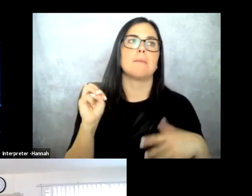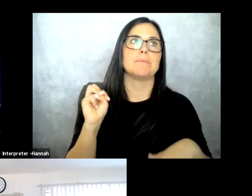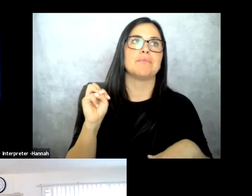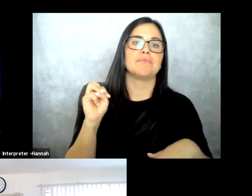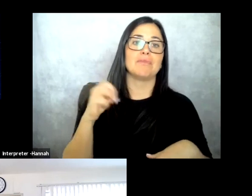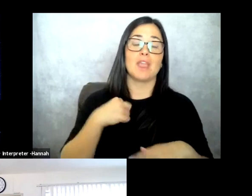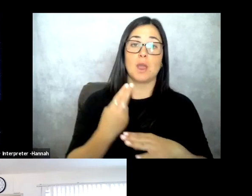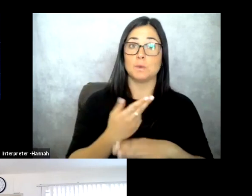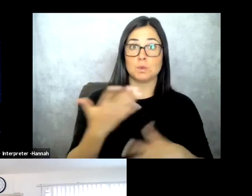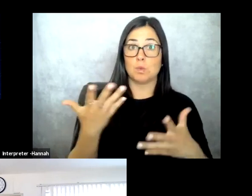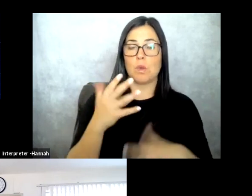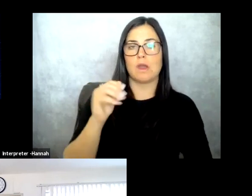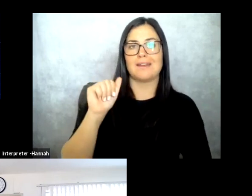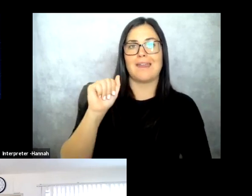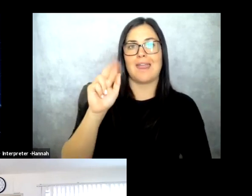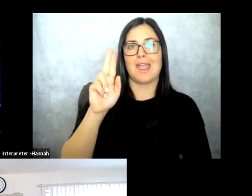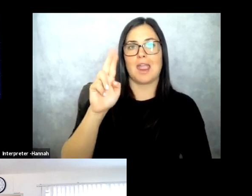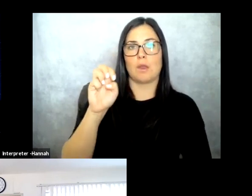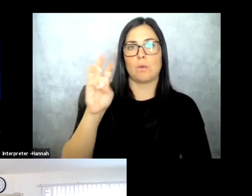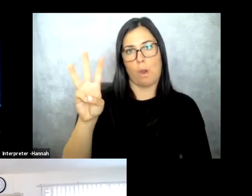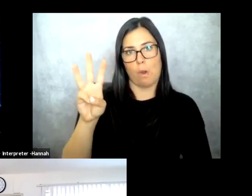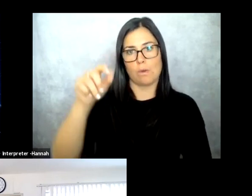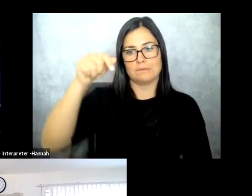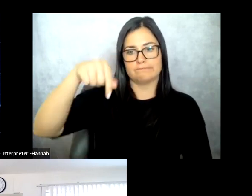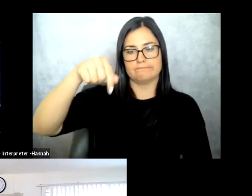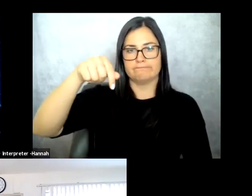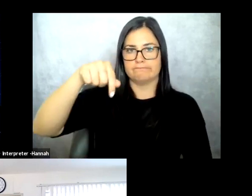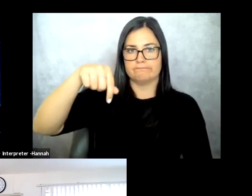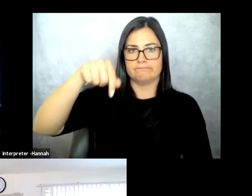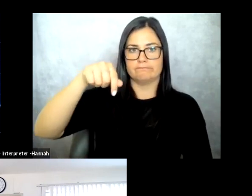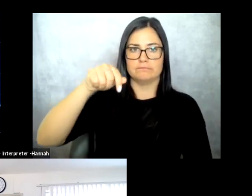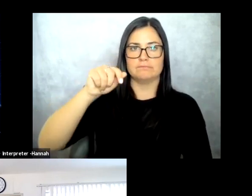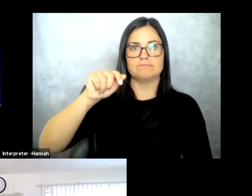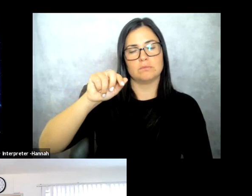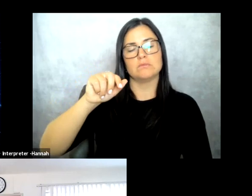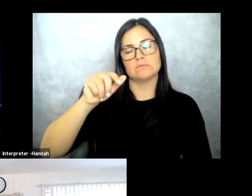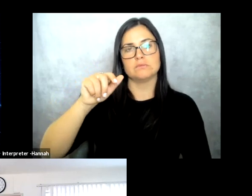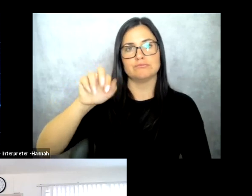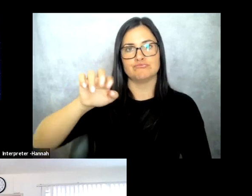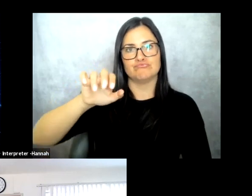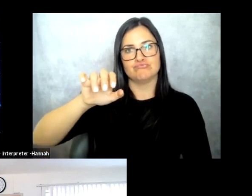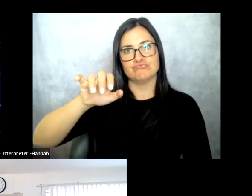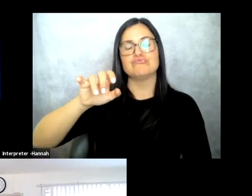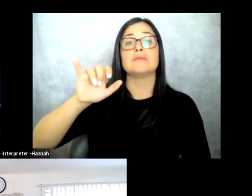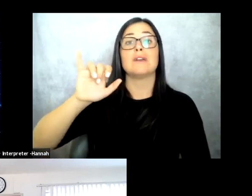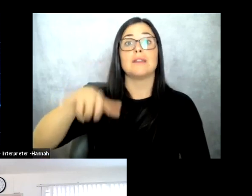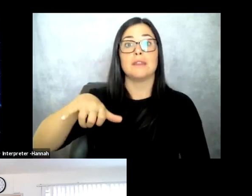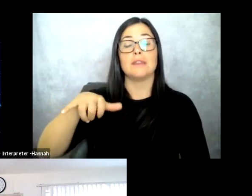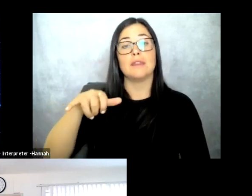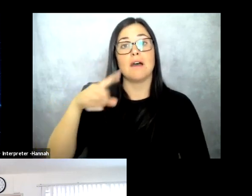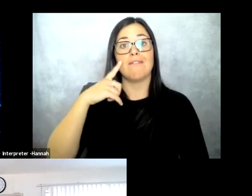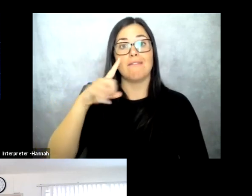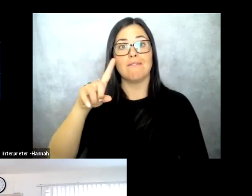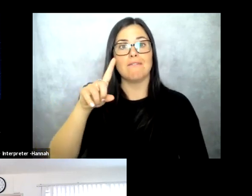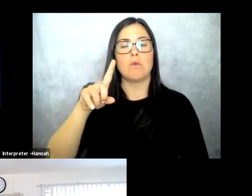use my arrow keys. So I use these, my index finger and the middle finger on my right hand, and I simply